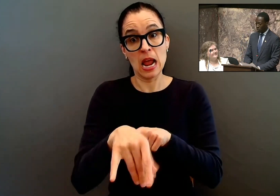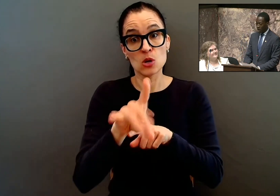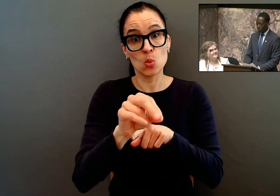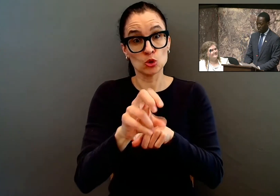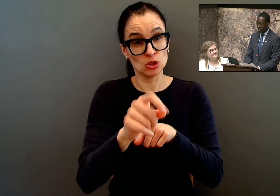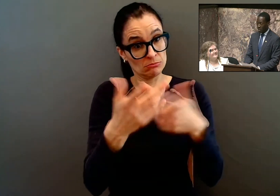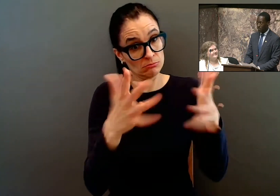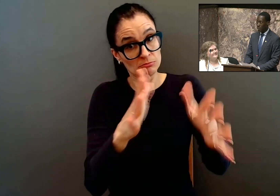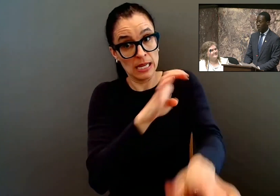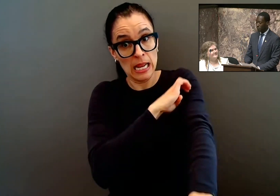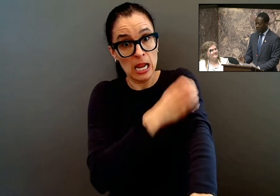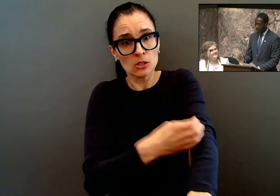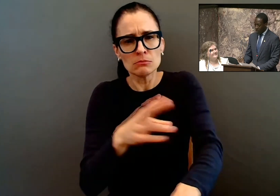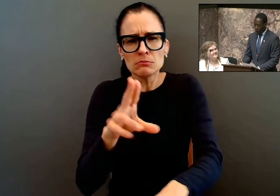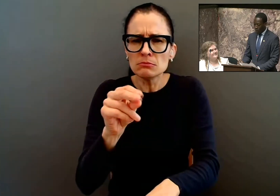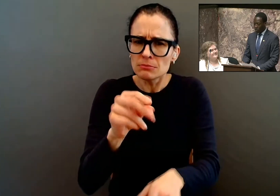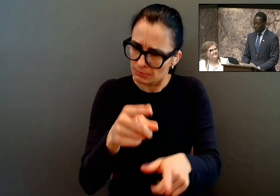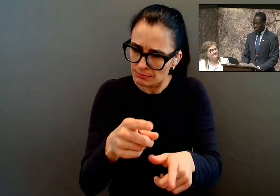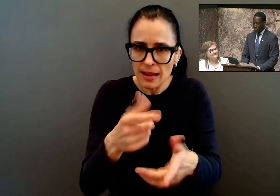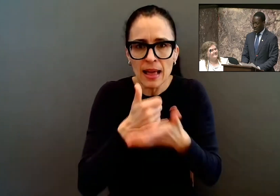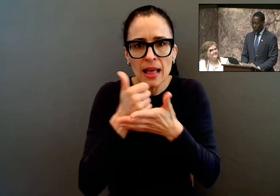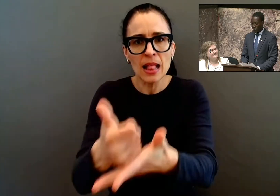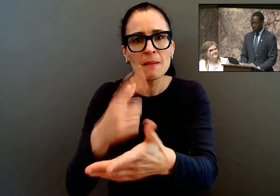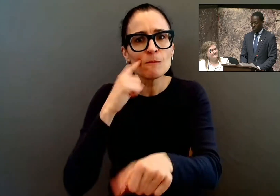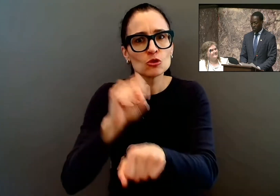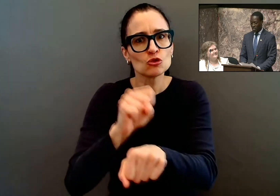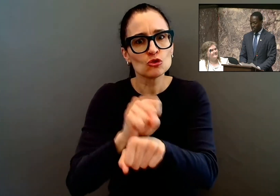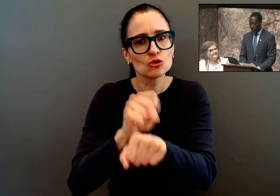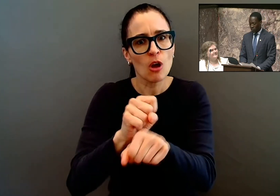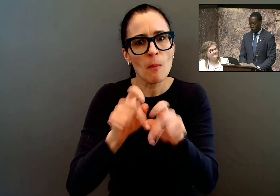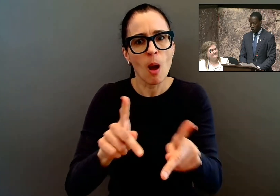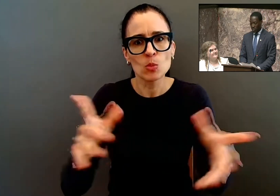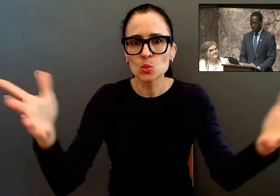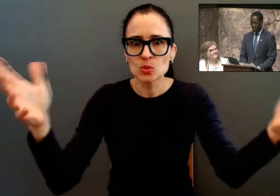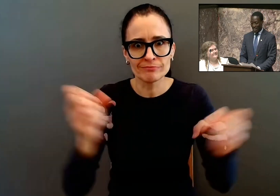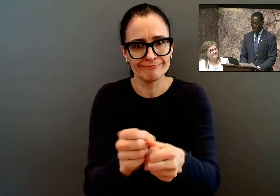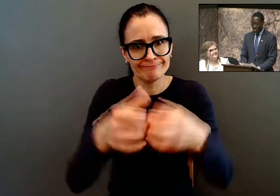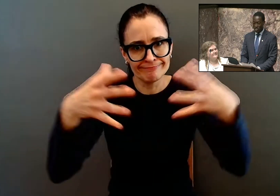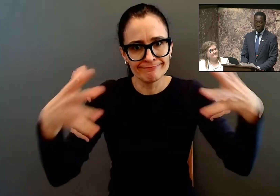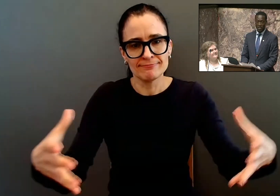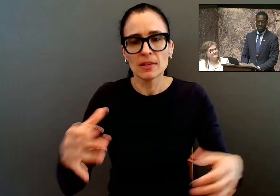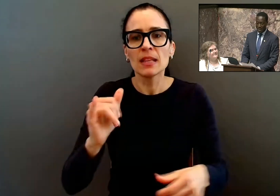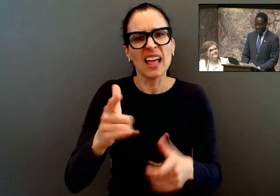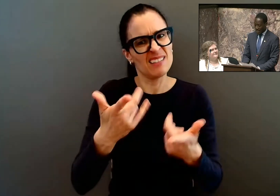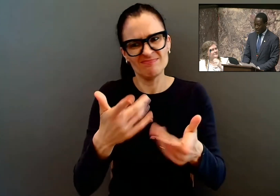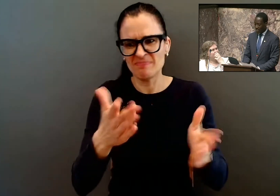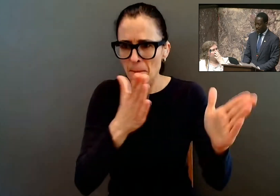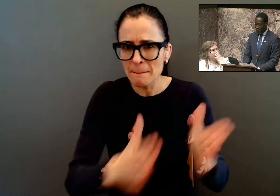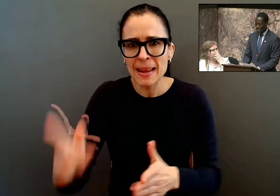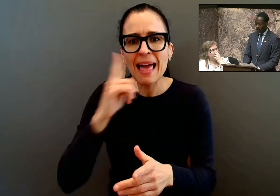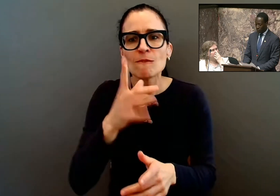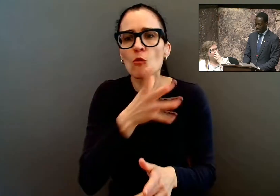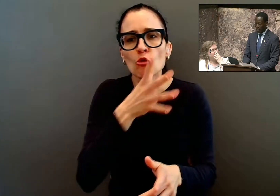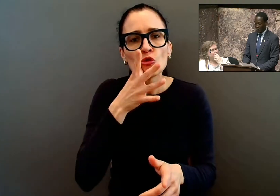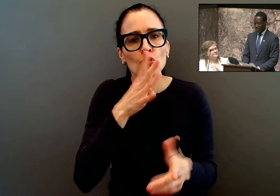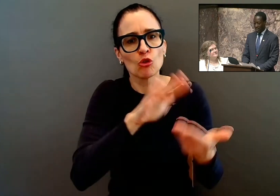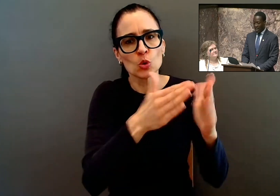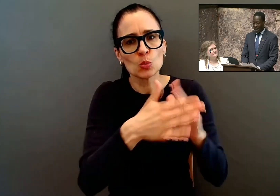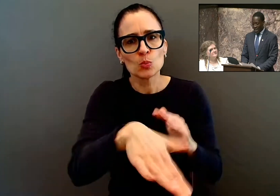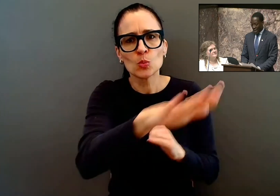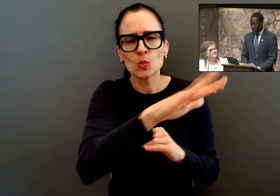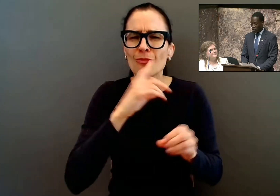communities across British Columbia. Welders and pipe fitters building new infrastructure, technicians maintaining clean